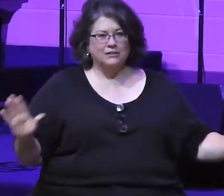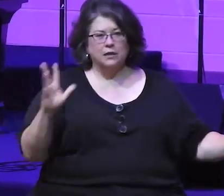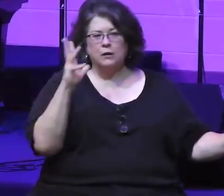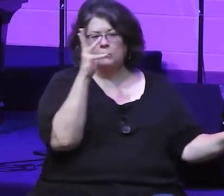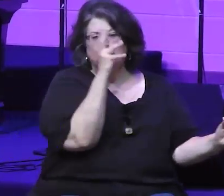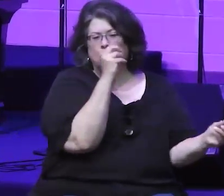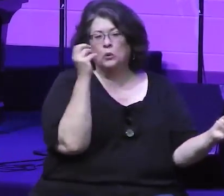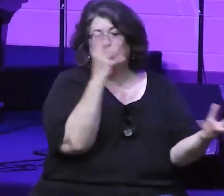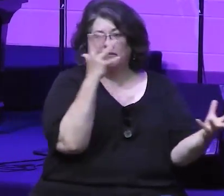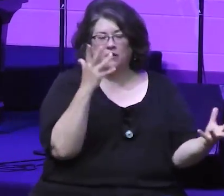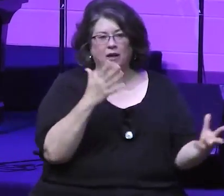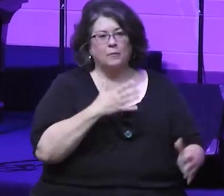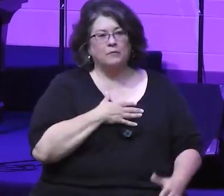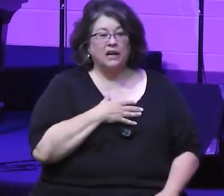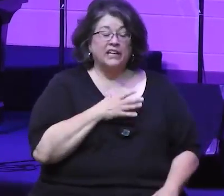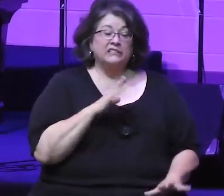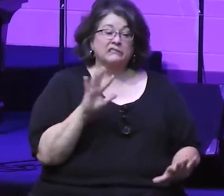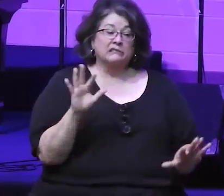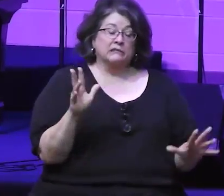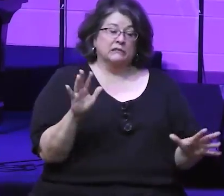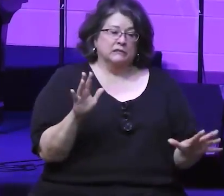this shouldn't bother me as much as it does.